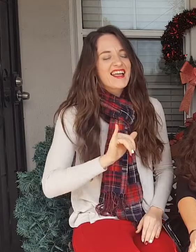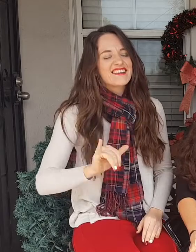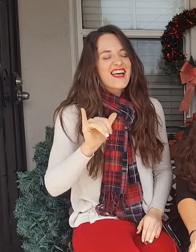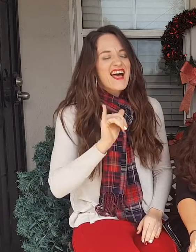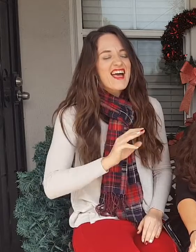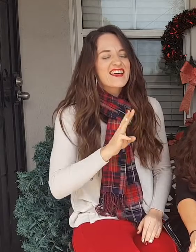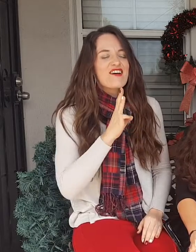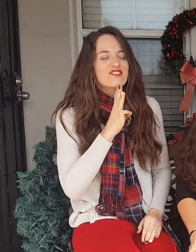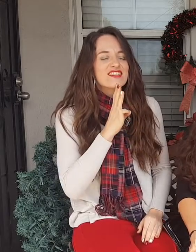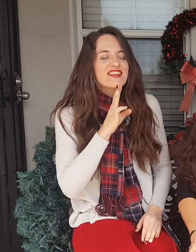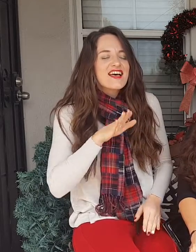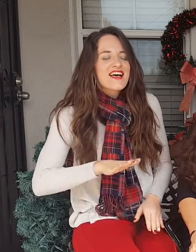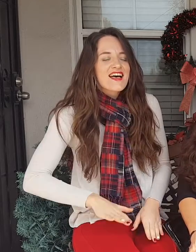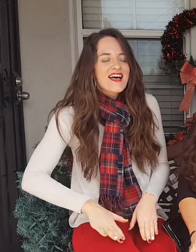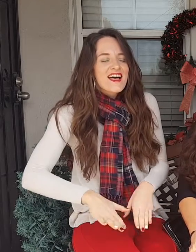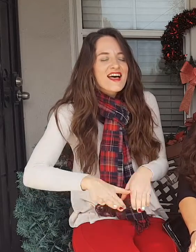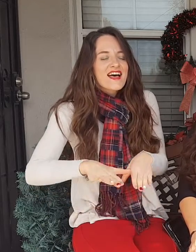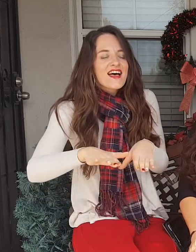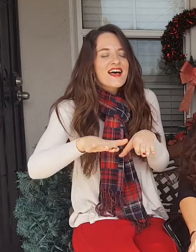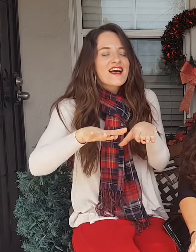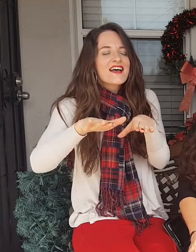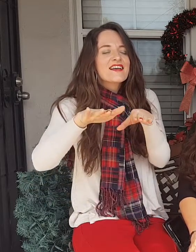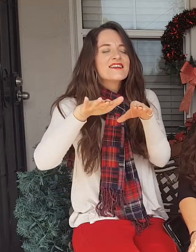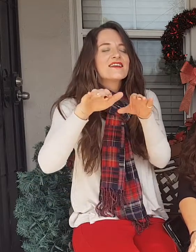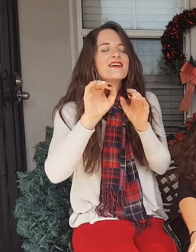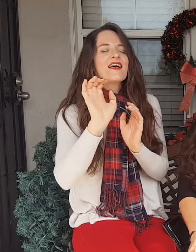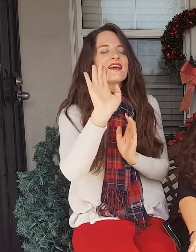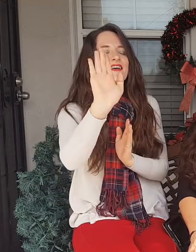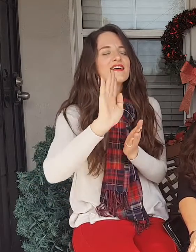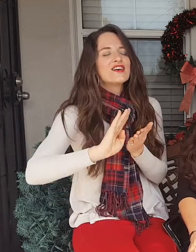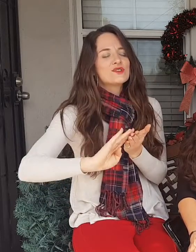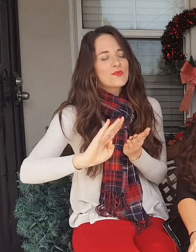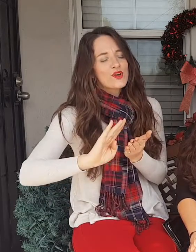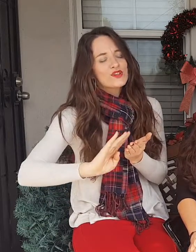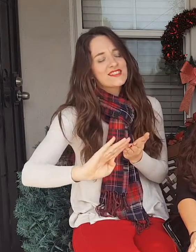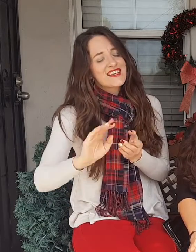and like a flood, His mercy